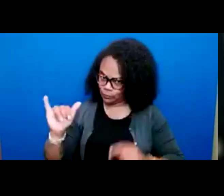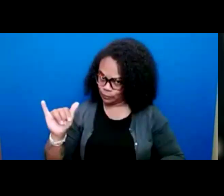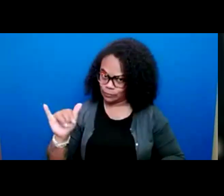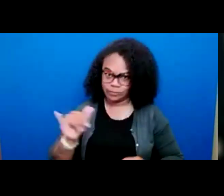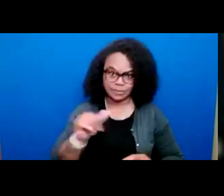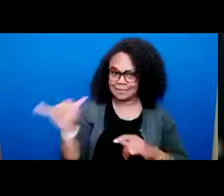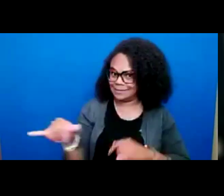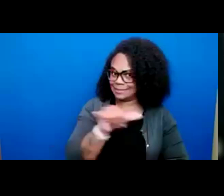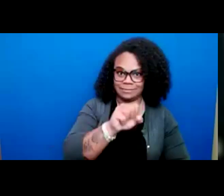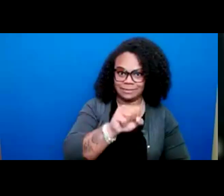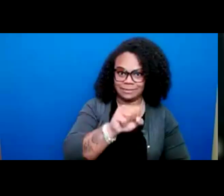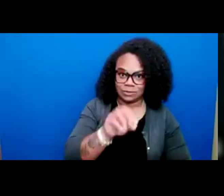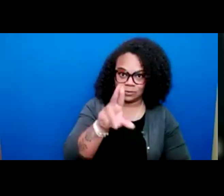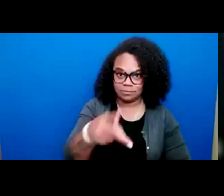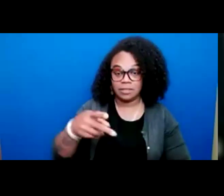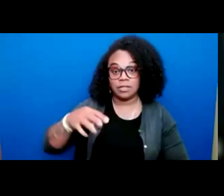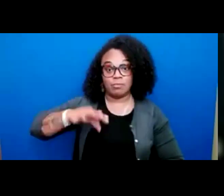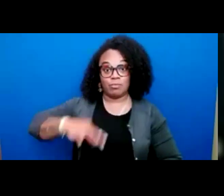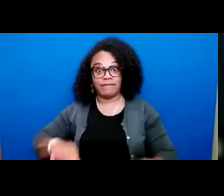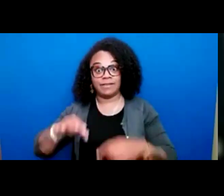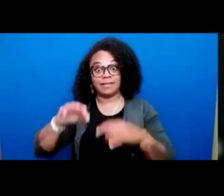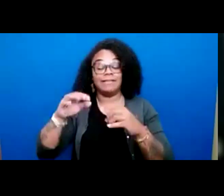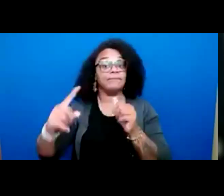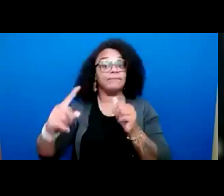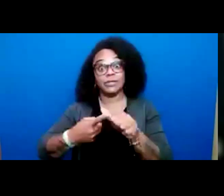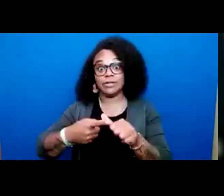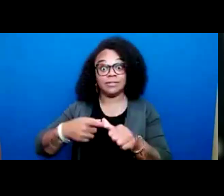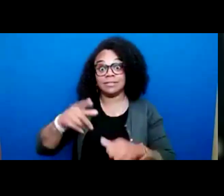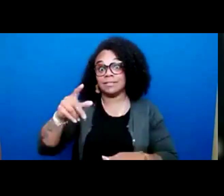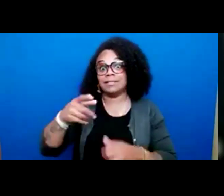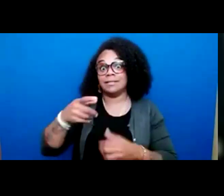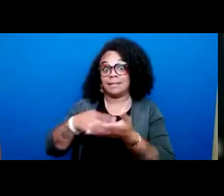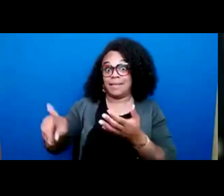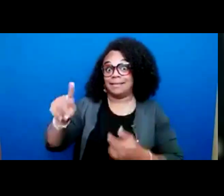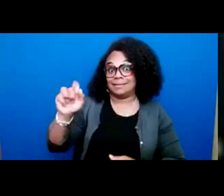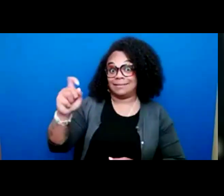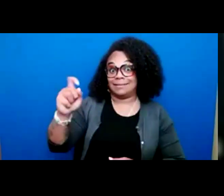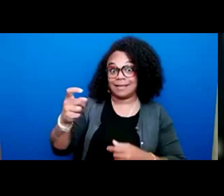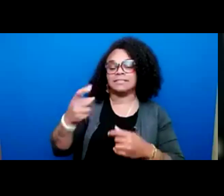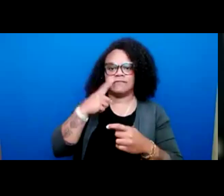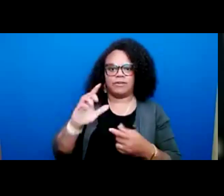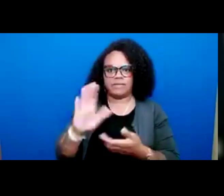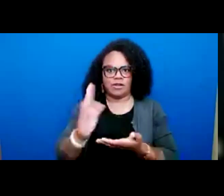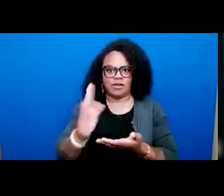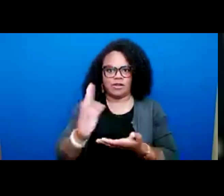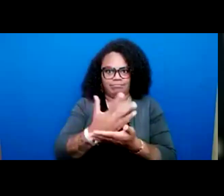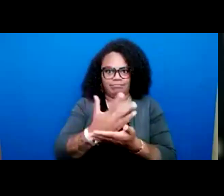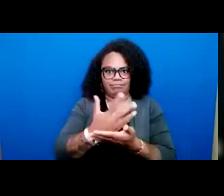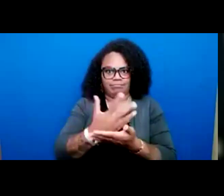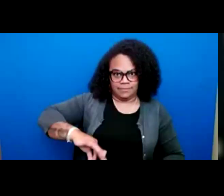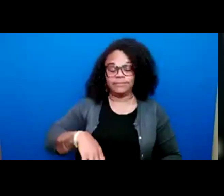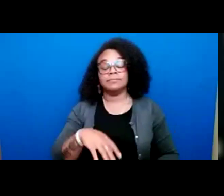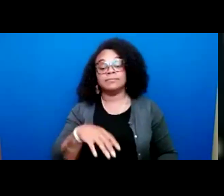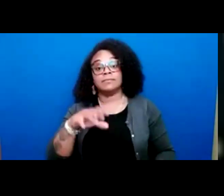are first taxed at the corporate level. So the corporation pays tax on profits. And then owners who work